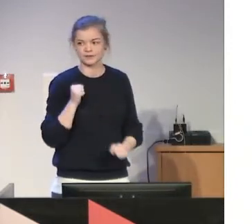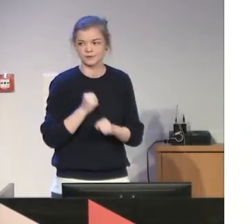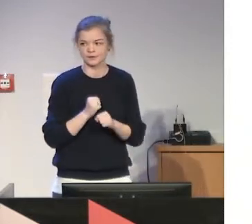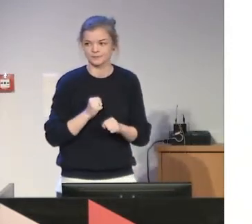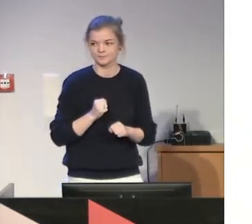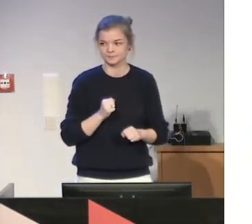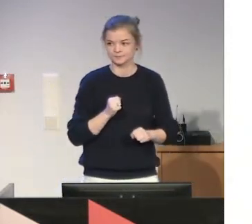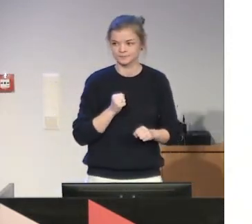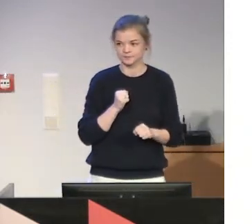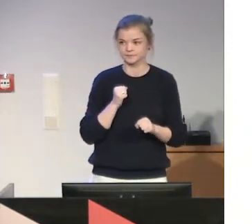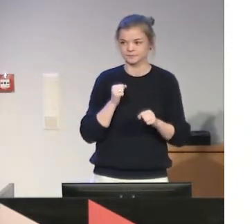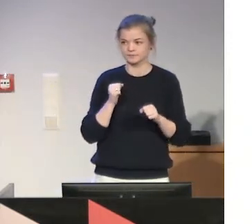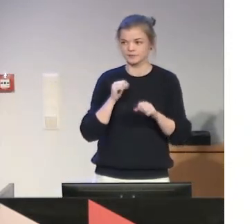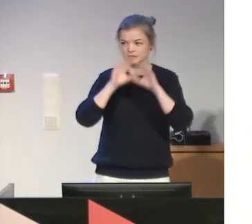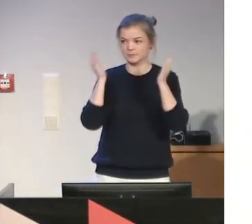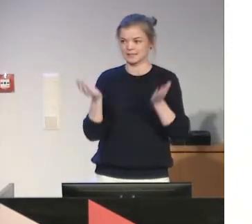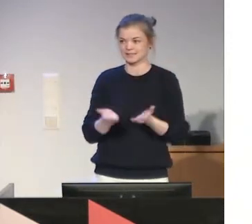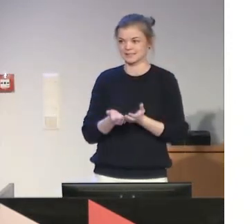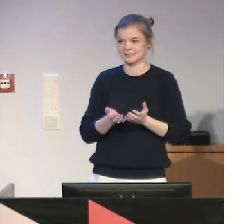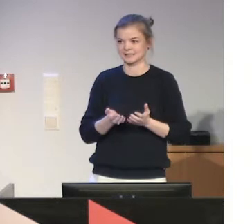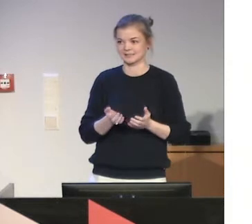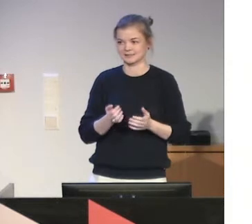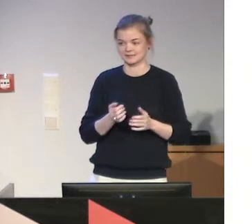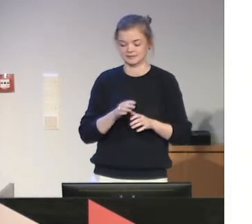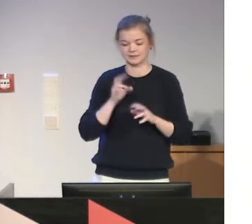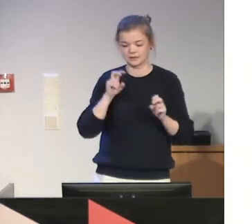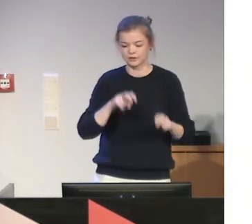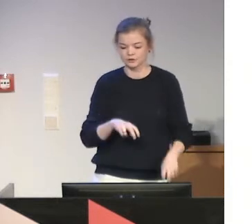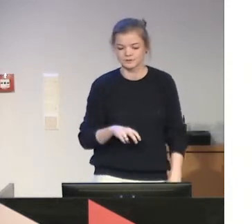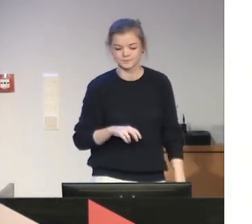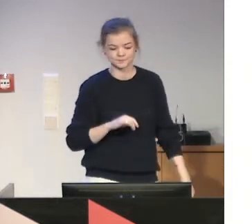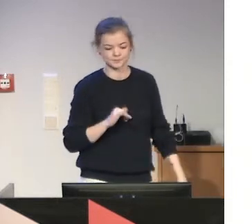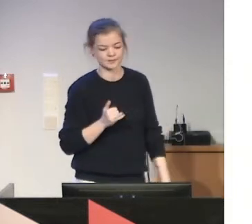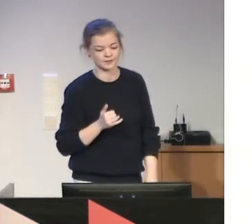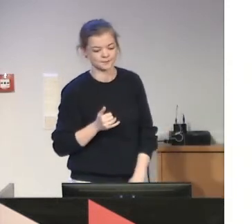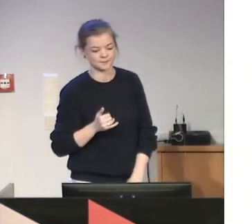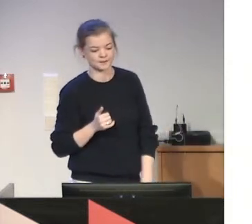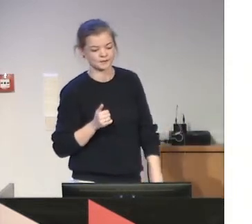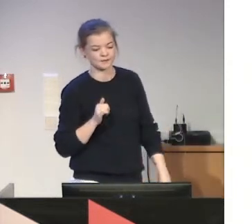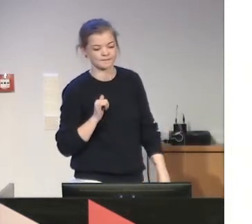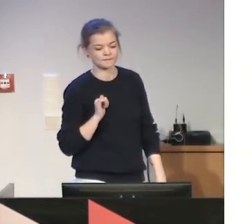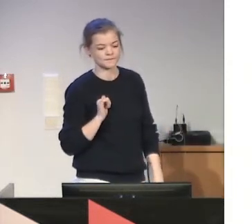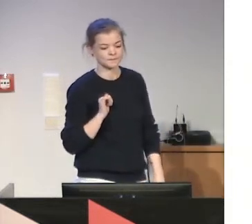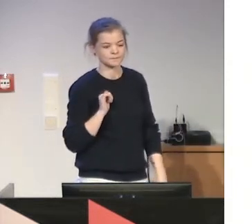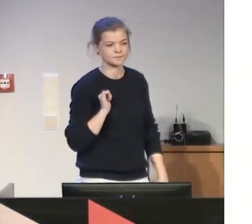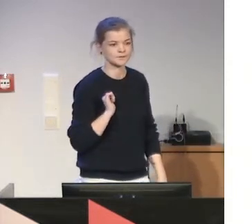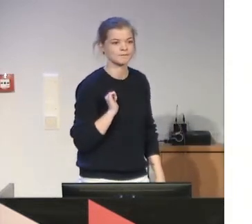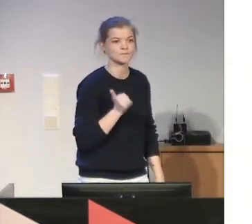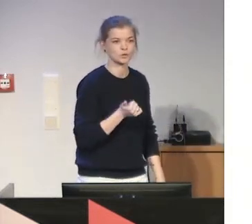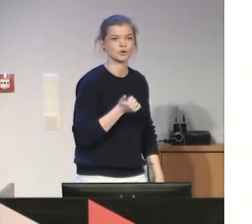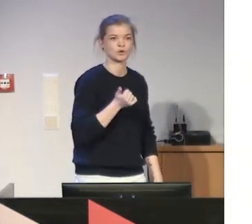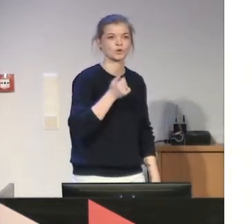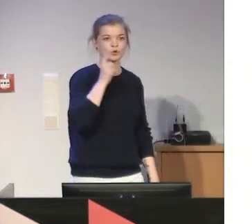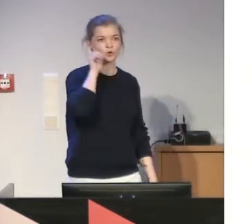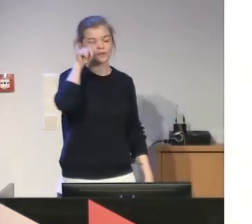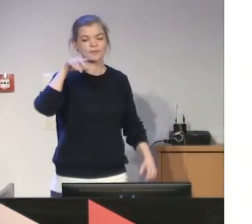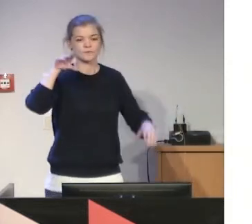So I was looking at the real space as well as an